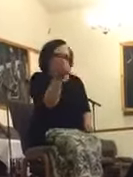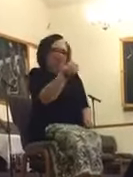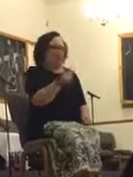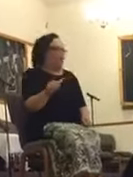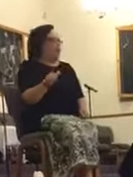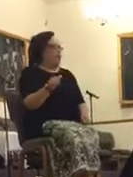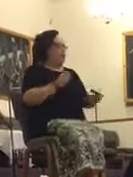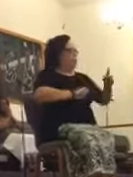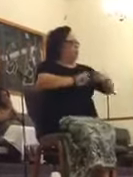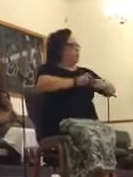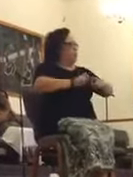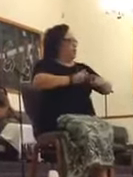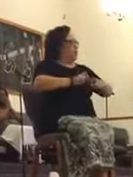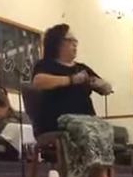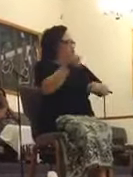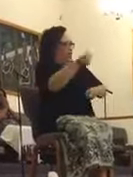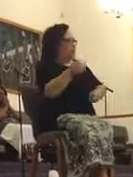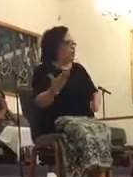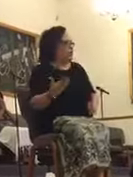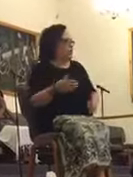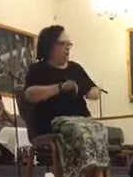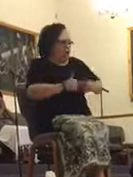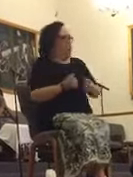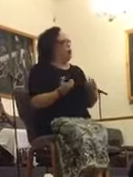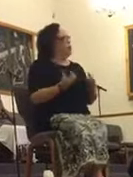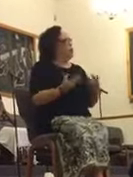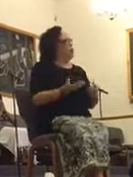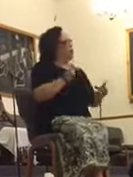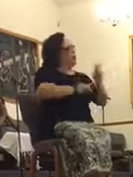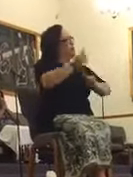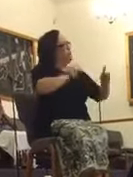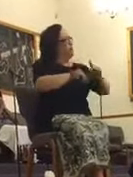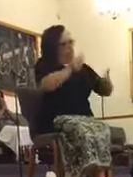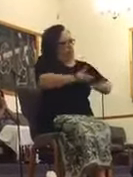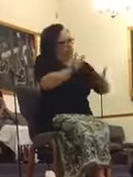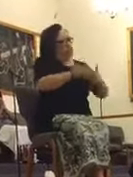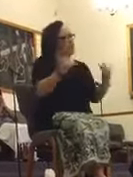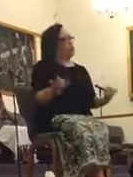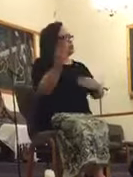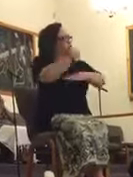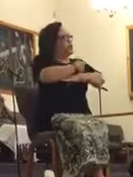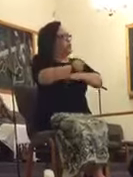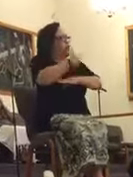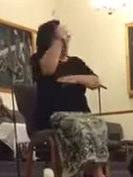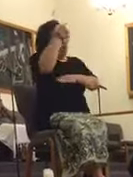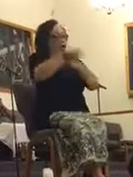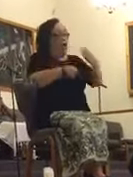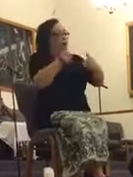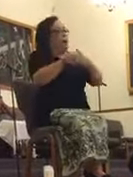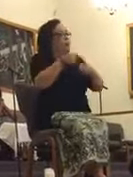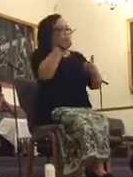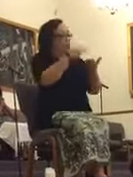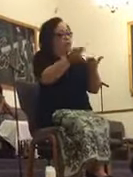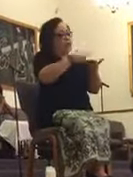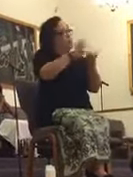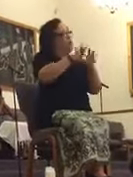ready to happen. How many know, how many glad today of the Holy Ghost? Of the Holy Ghost will